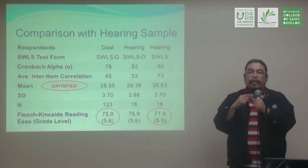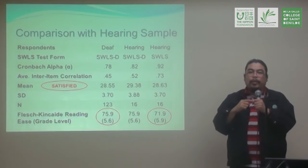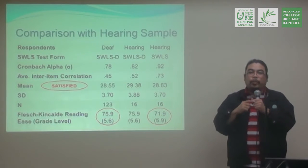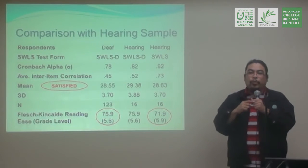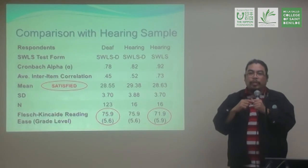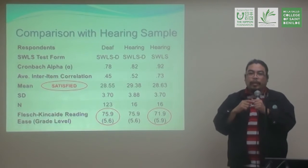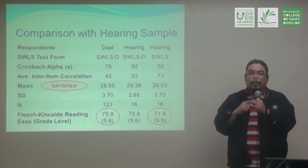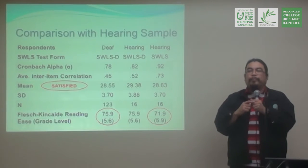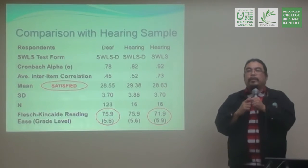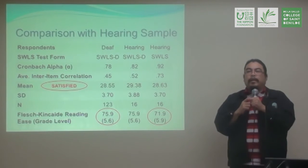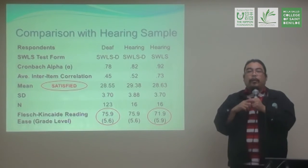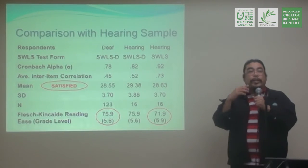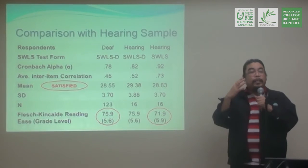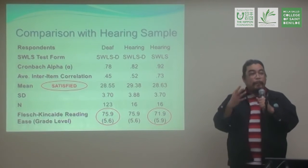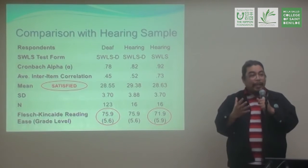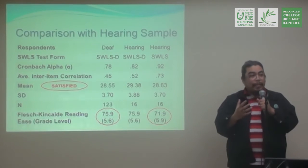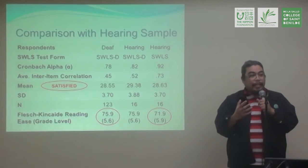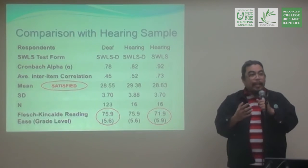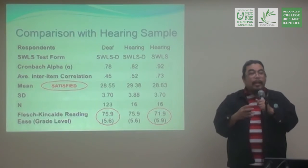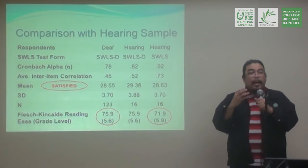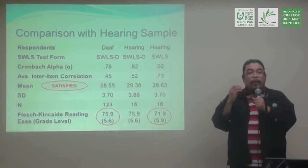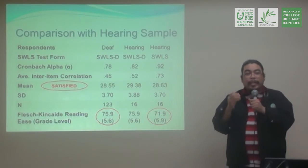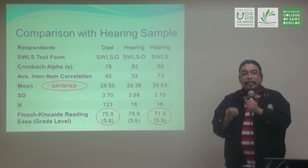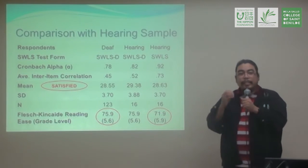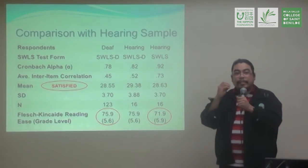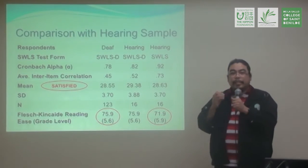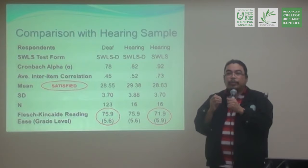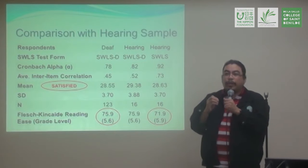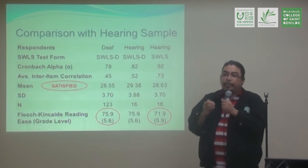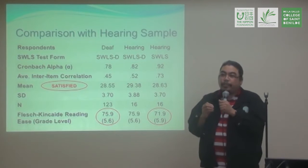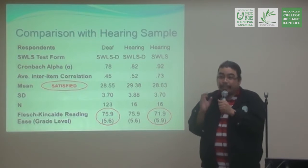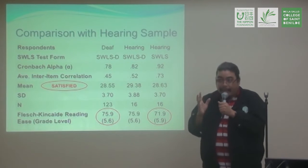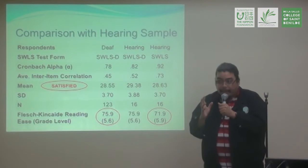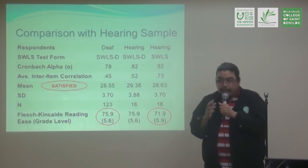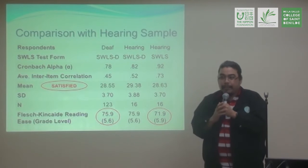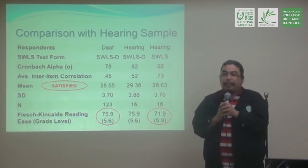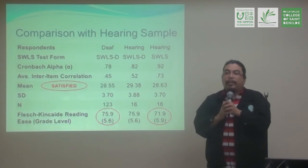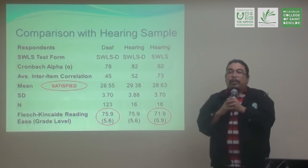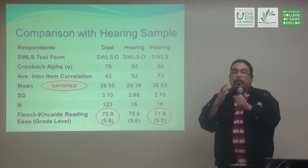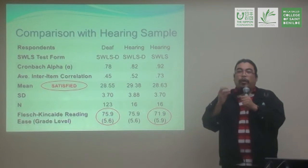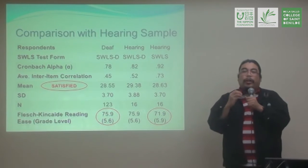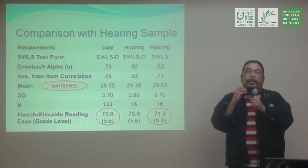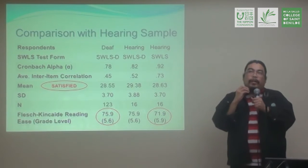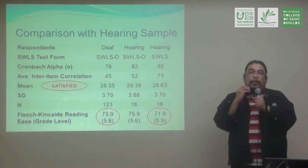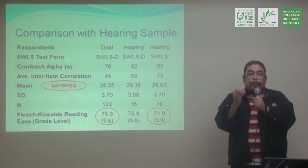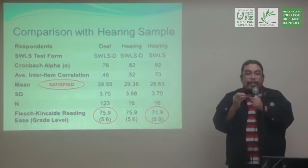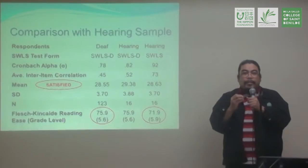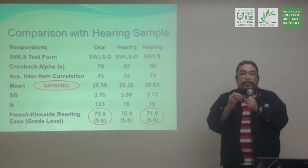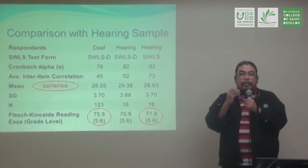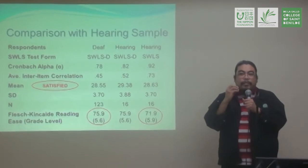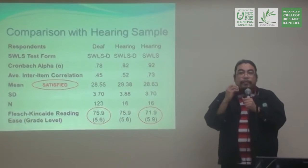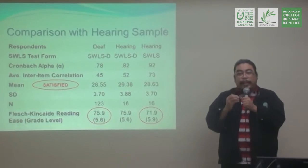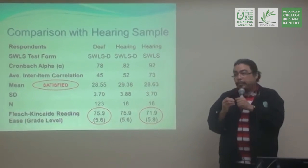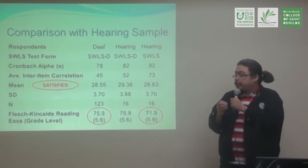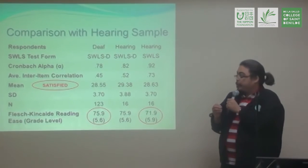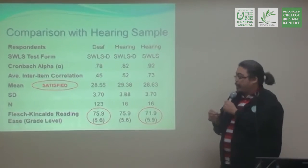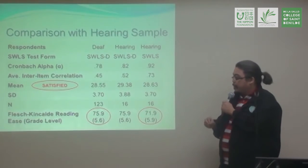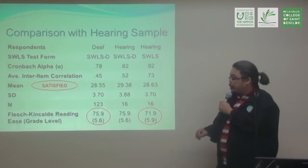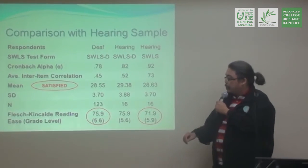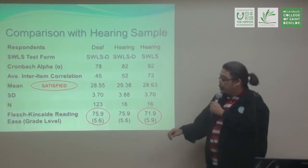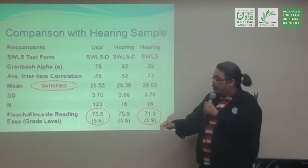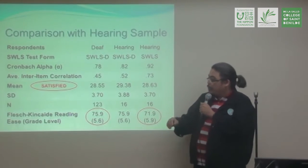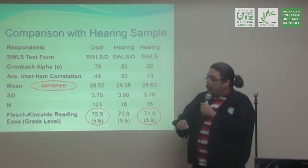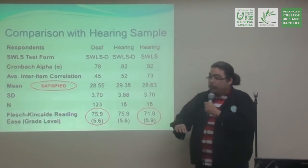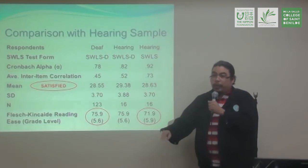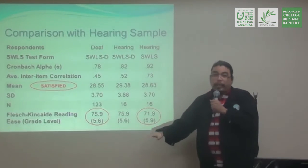to look into the readability. How easy it is to understand or read the